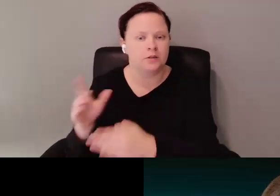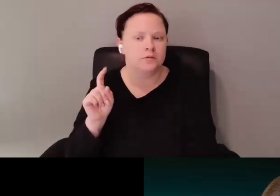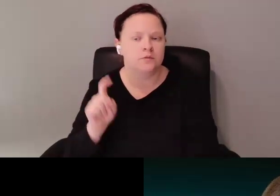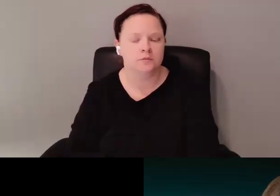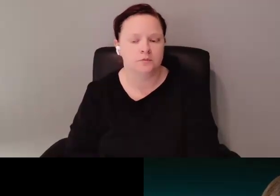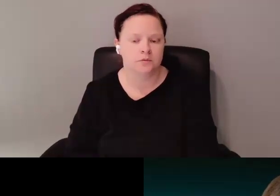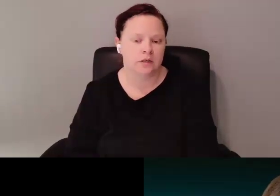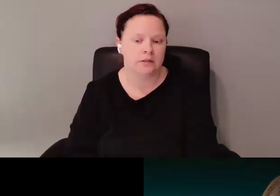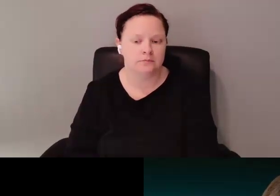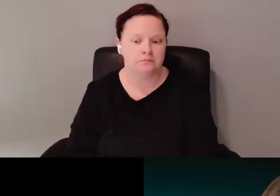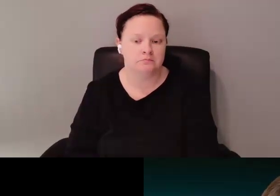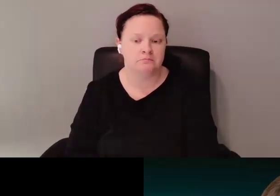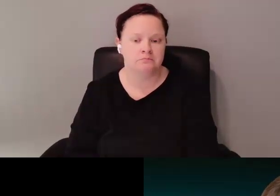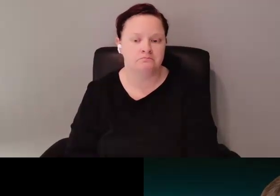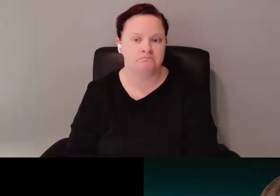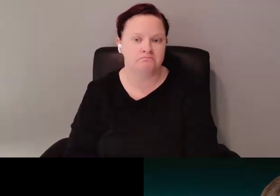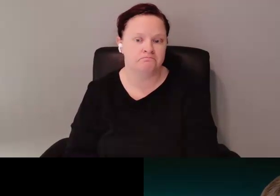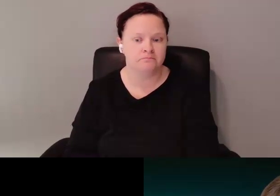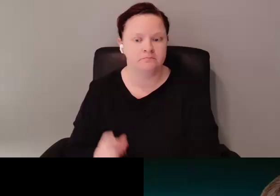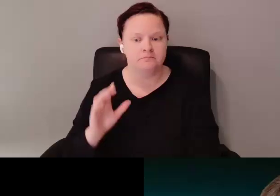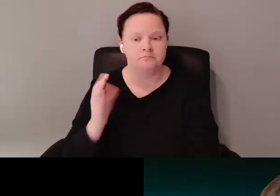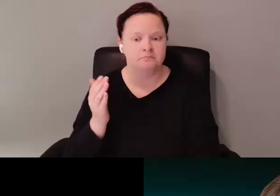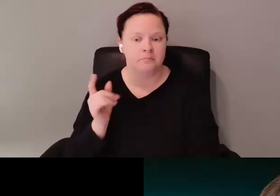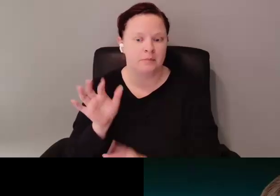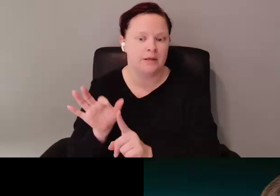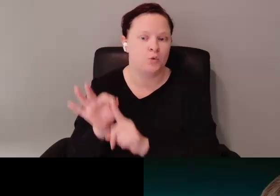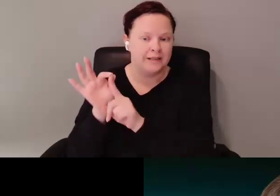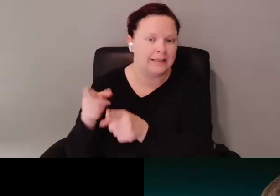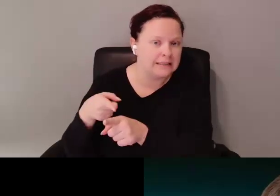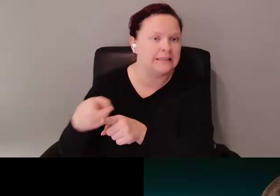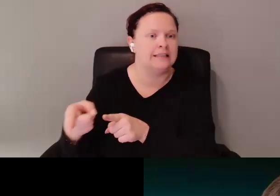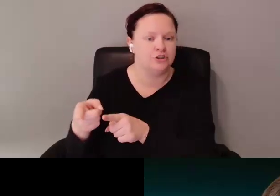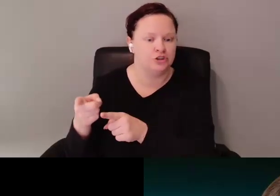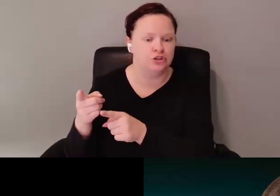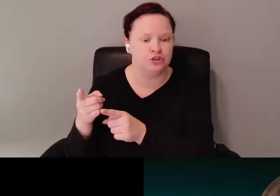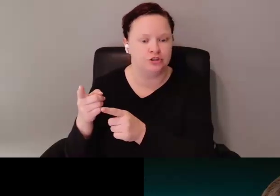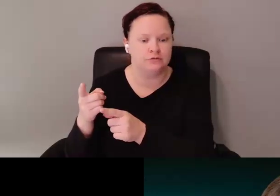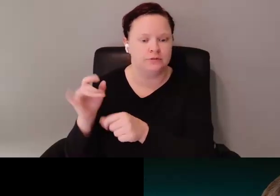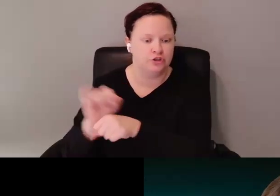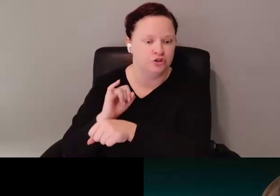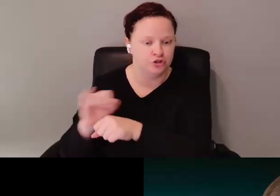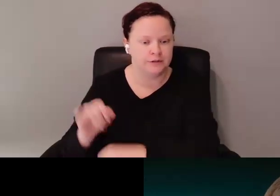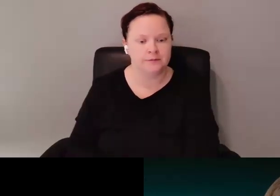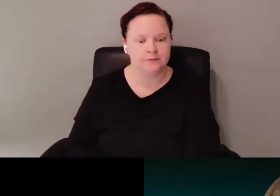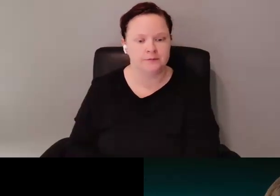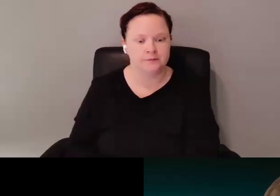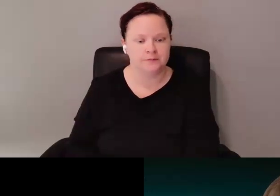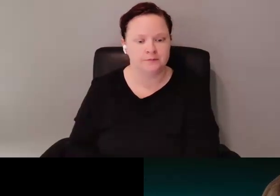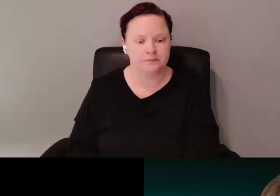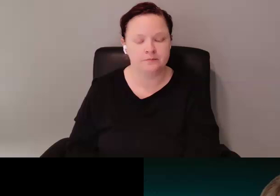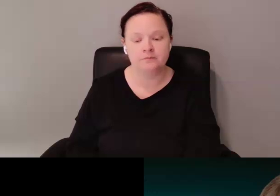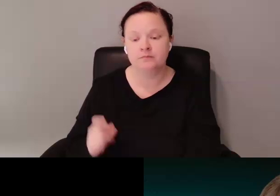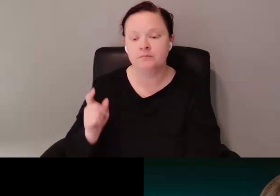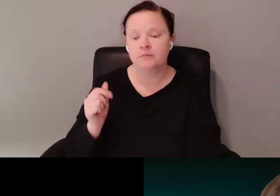Um, Seems like I think they're saying it's a unique niche. Um, it looks like they may